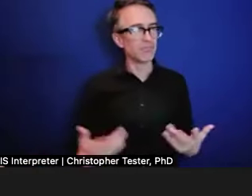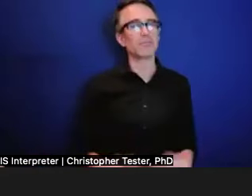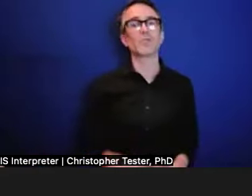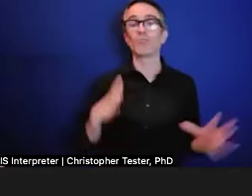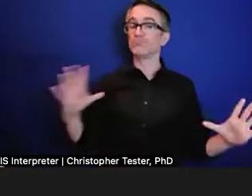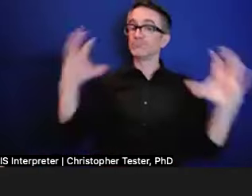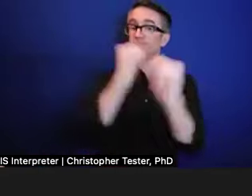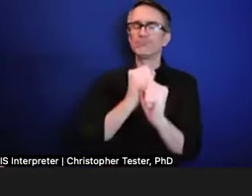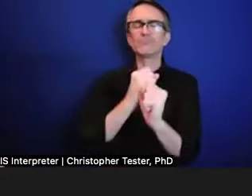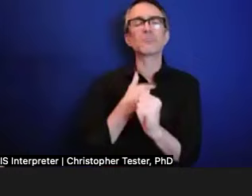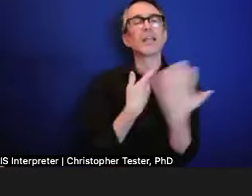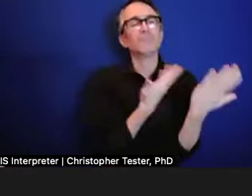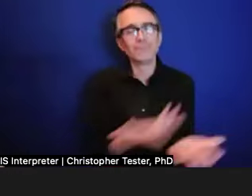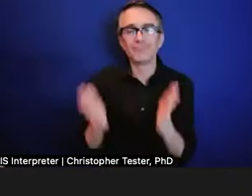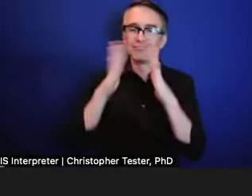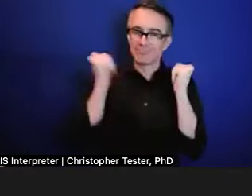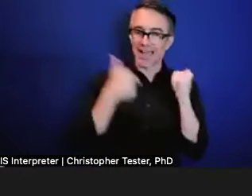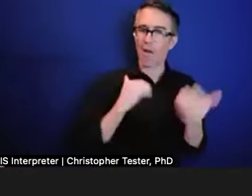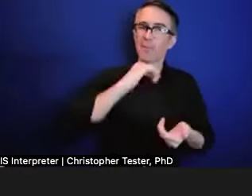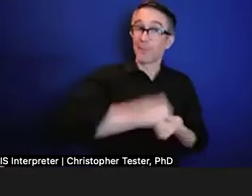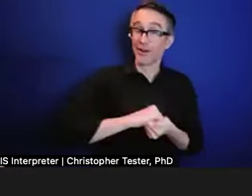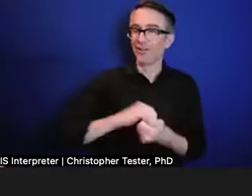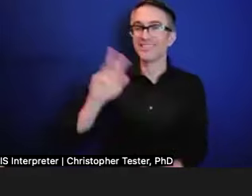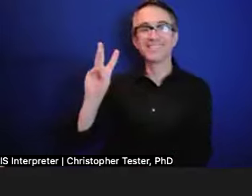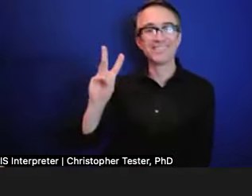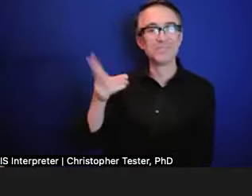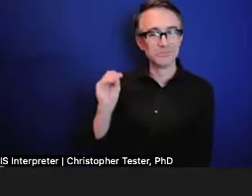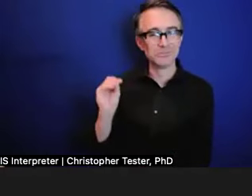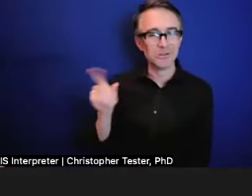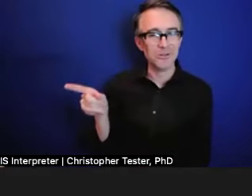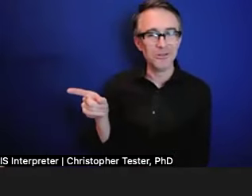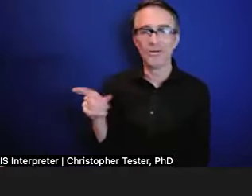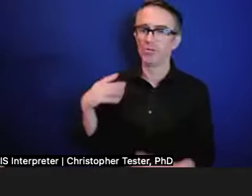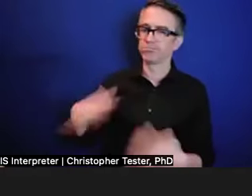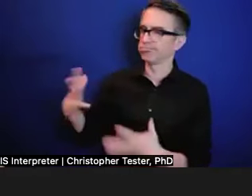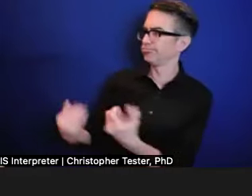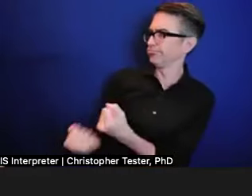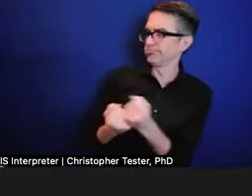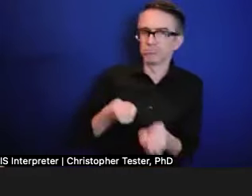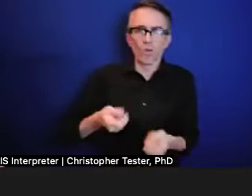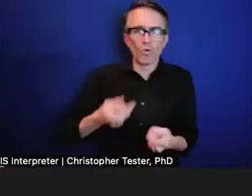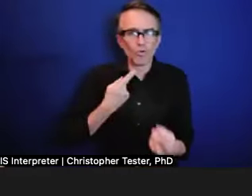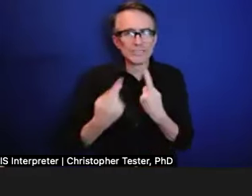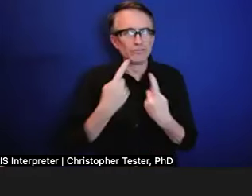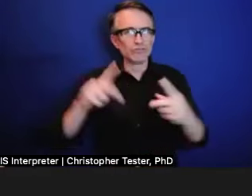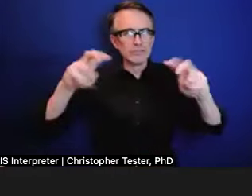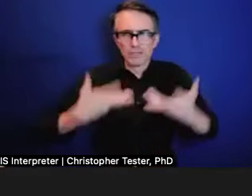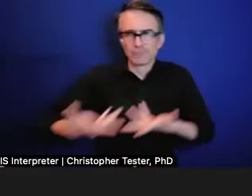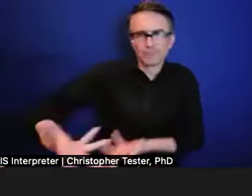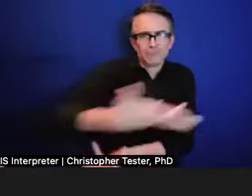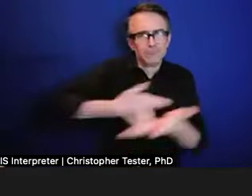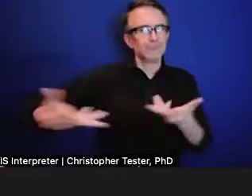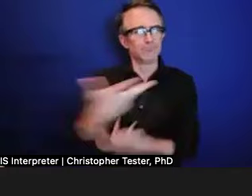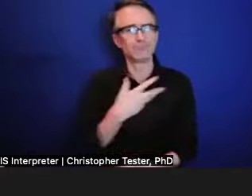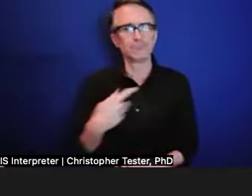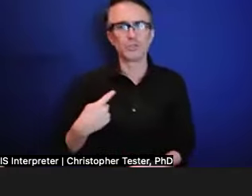this important conversation. I also want to thank all the panelists, the World Bank, the FCTO,